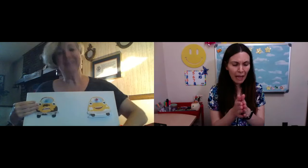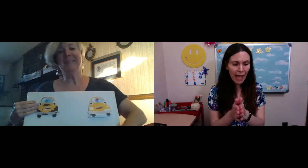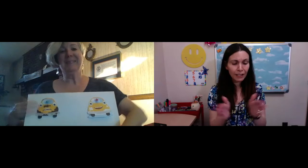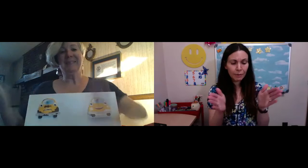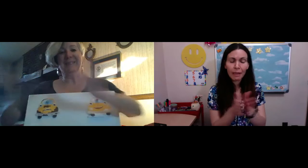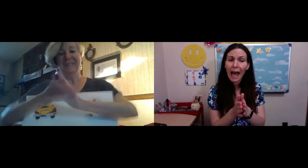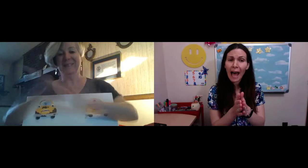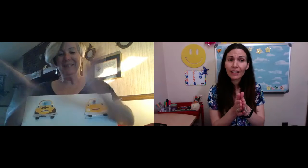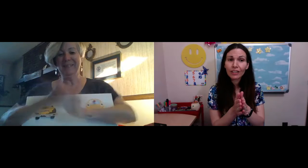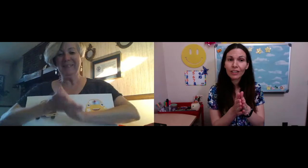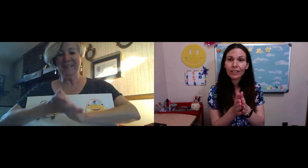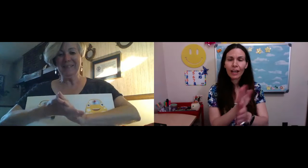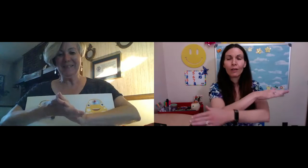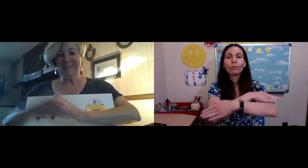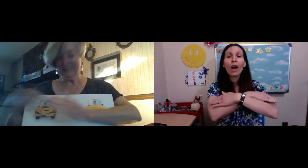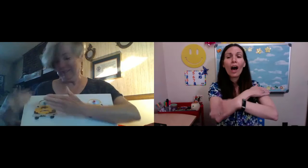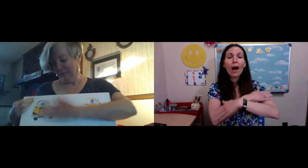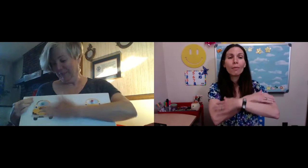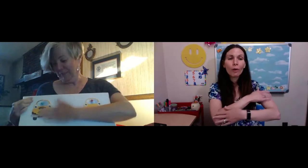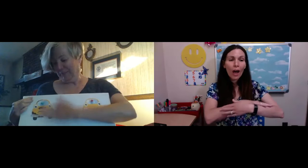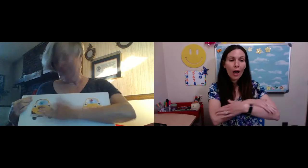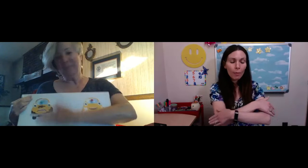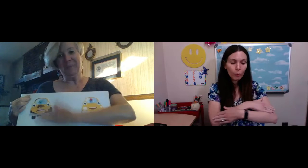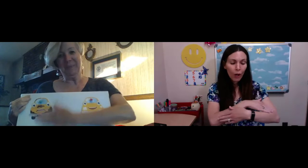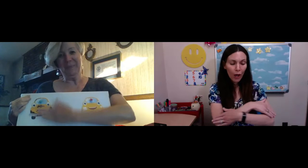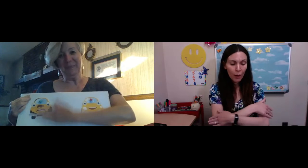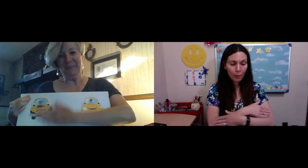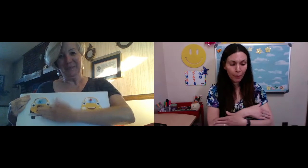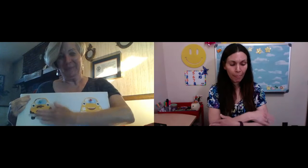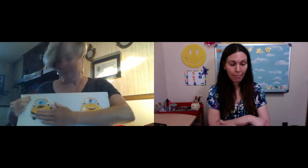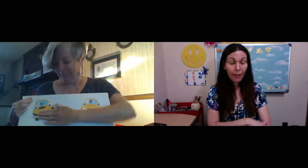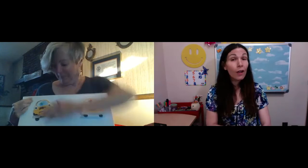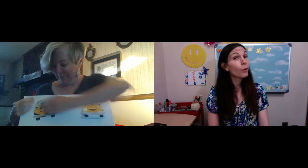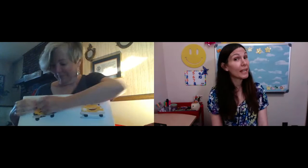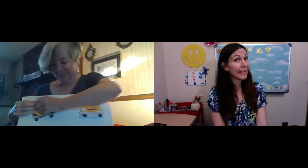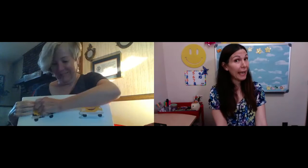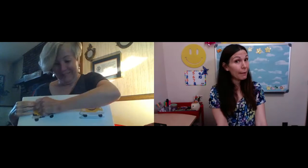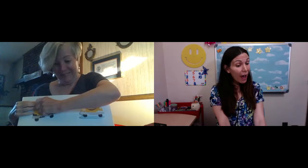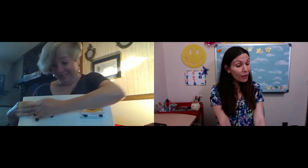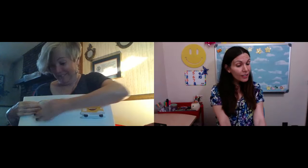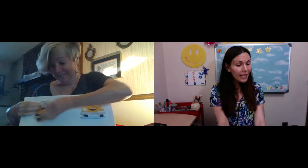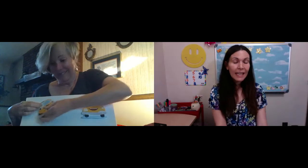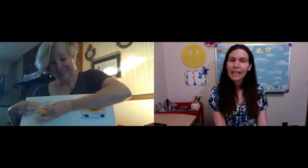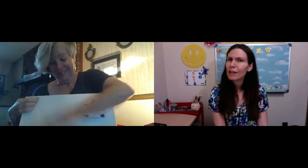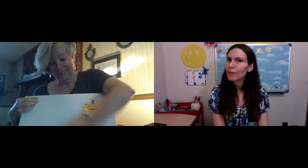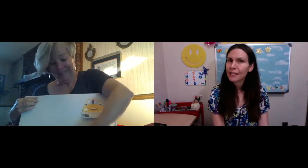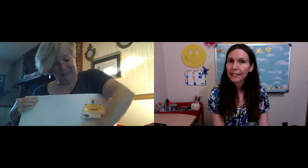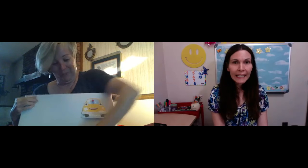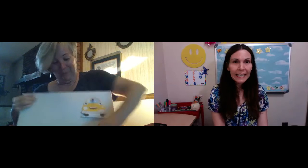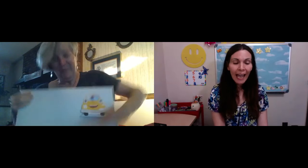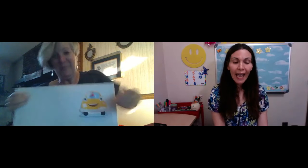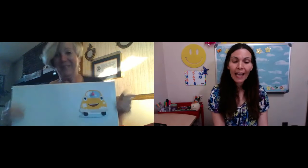Splash, splash, splash, and rub, rub, rub. When he came out, he